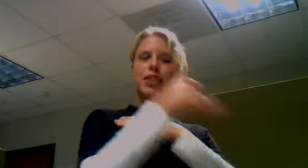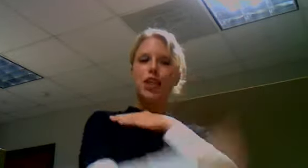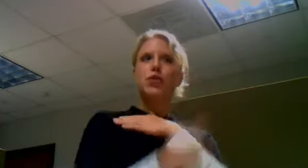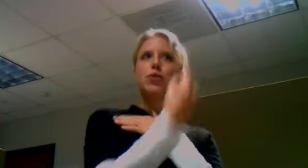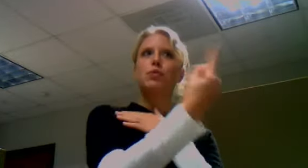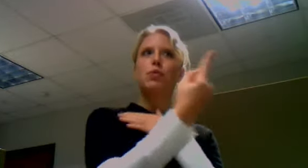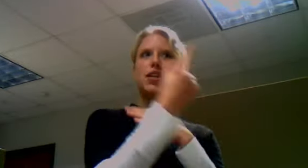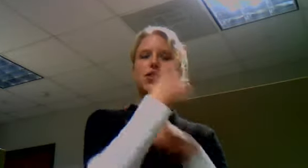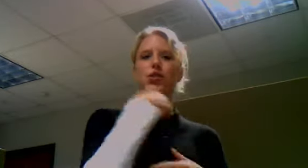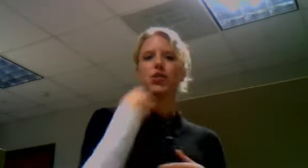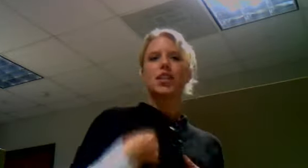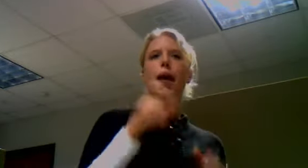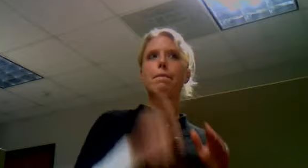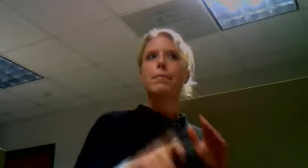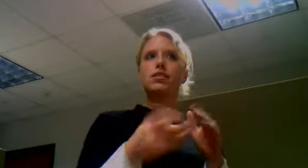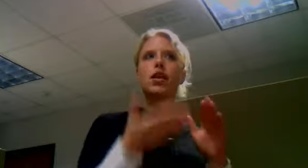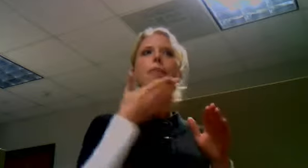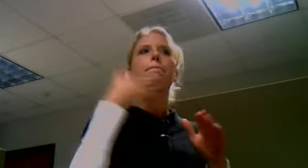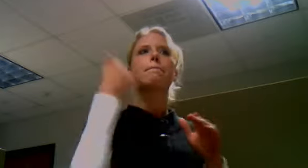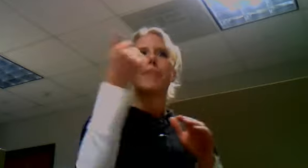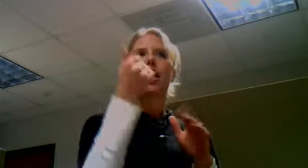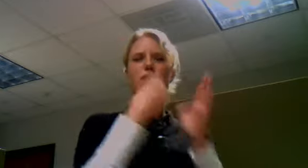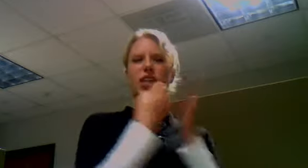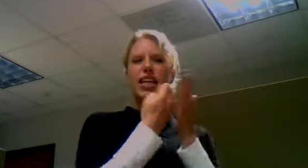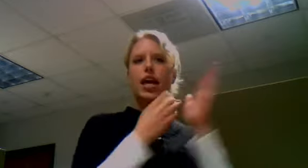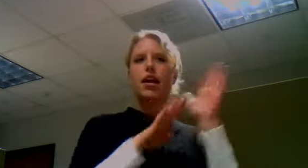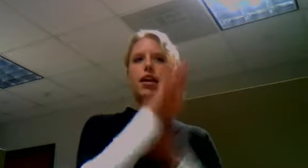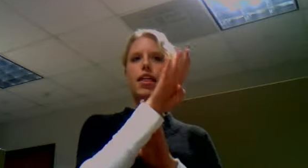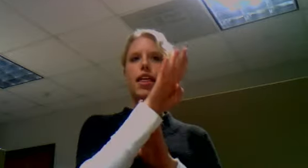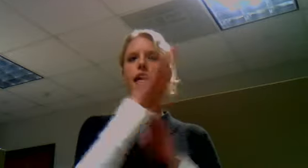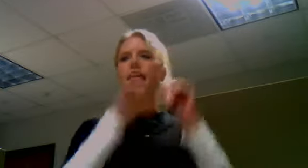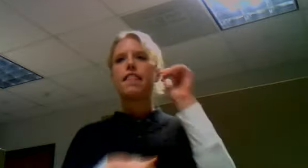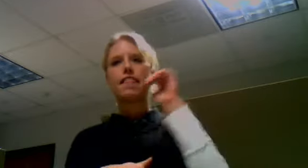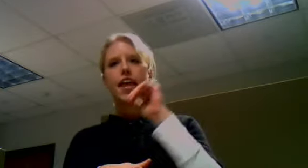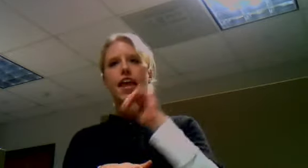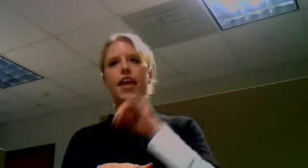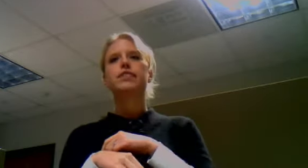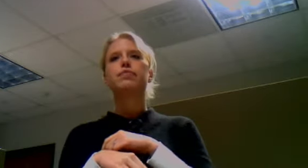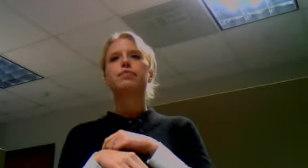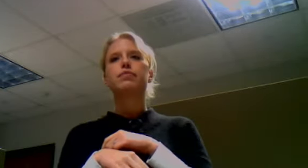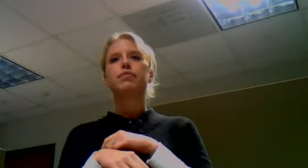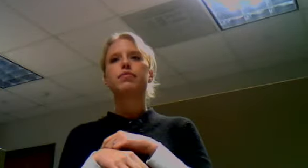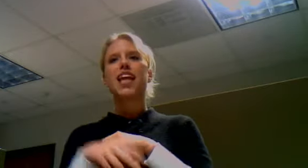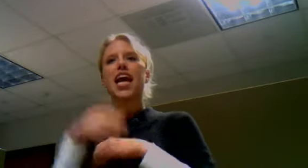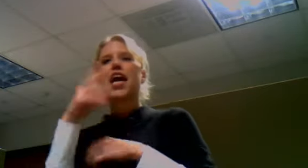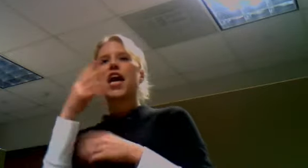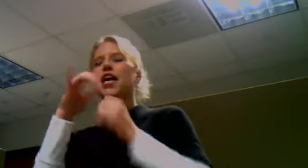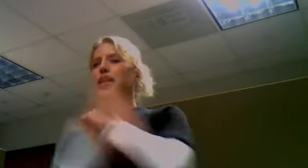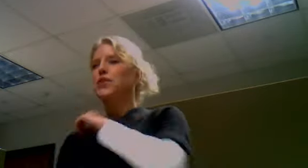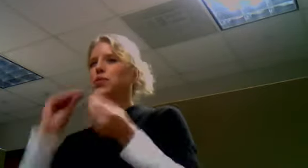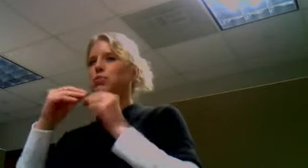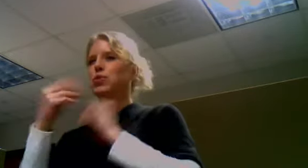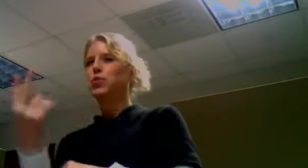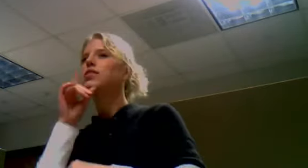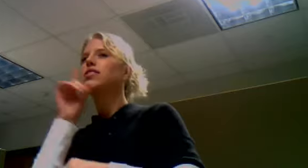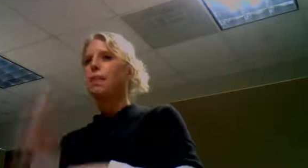done better in terms of economic growth, and country two possibly is India. Actually, the country that with